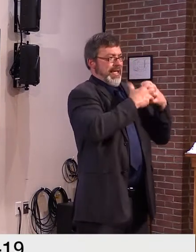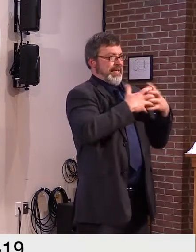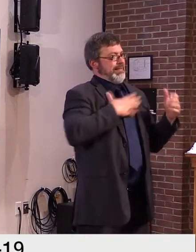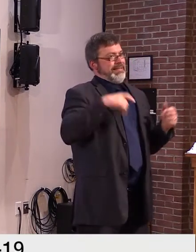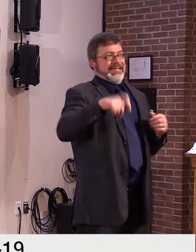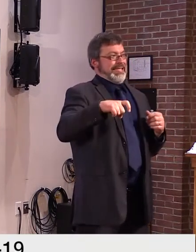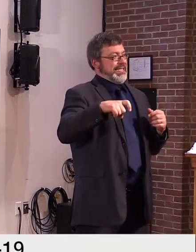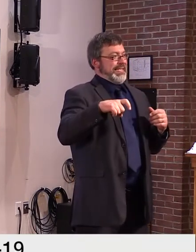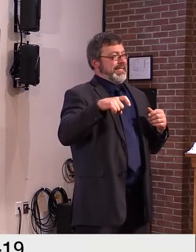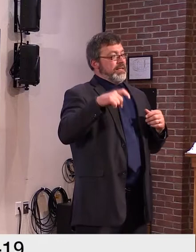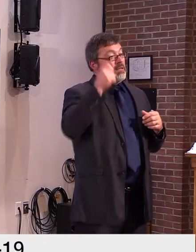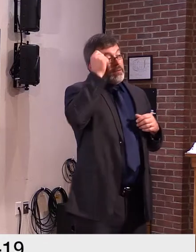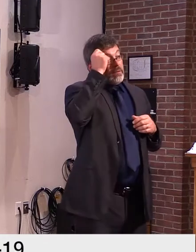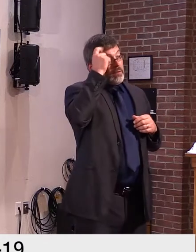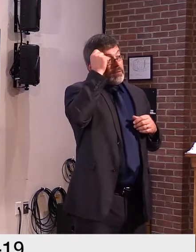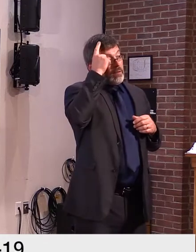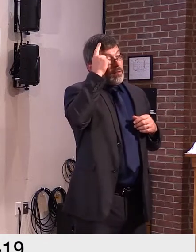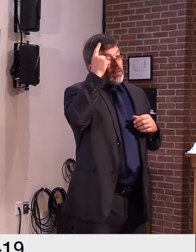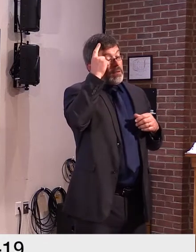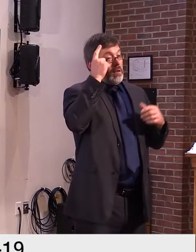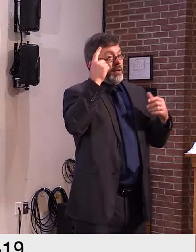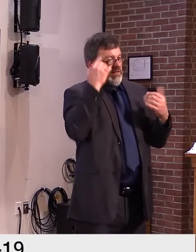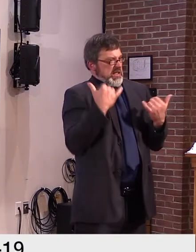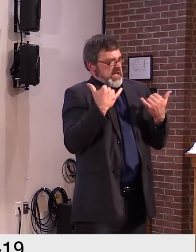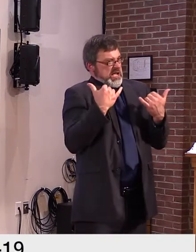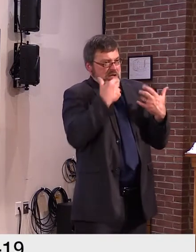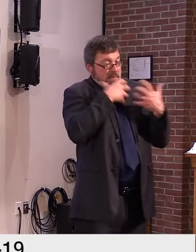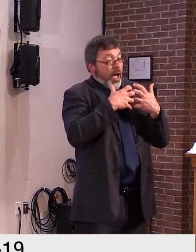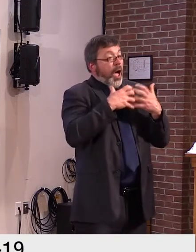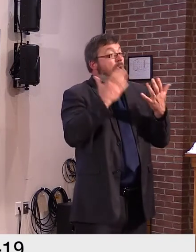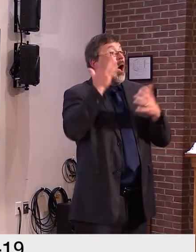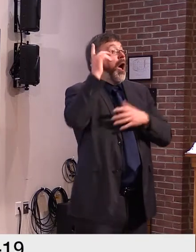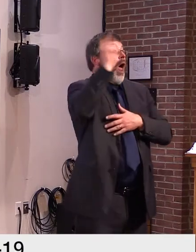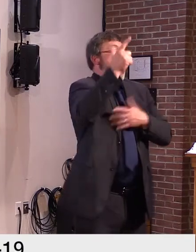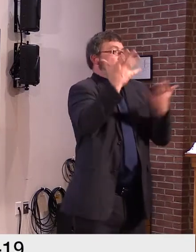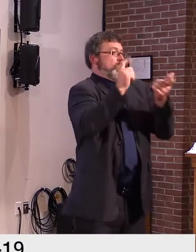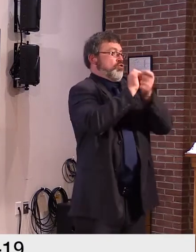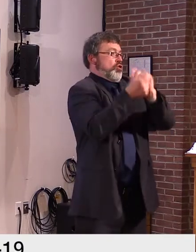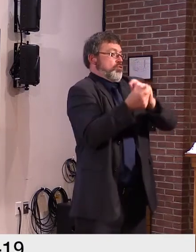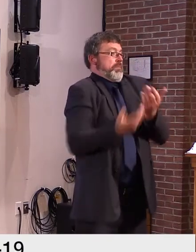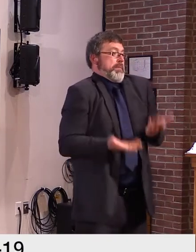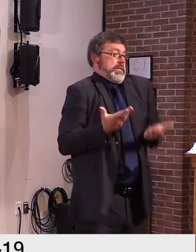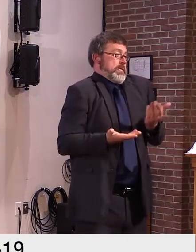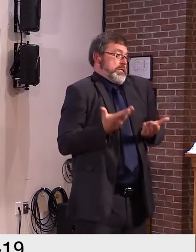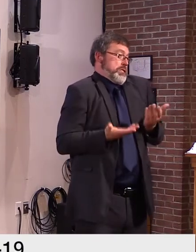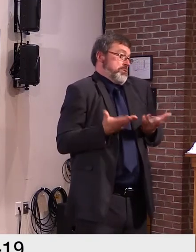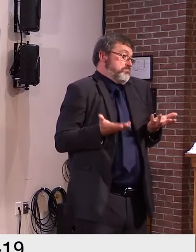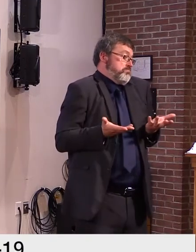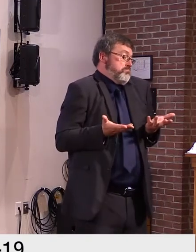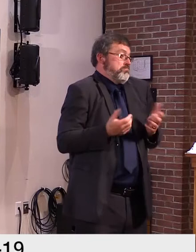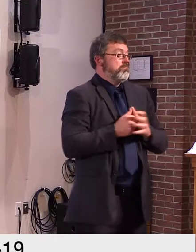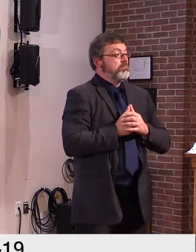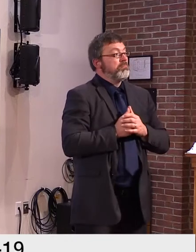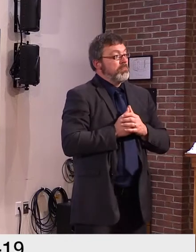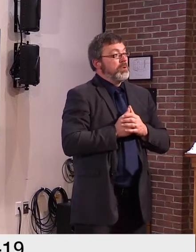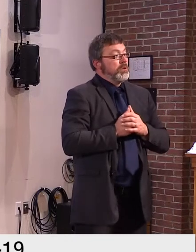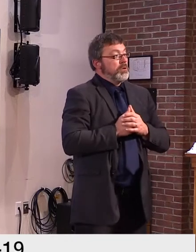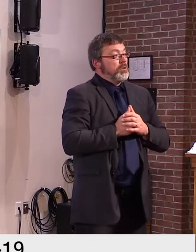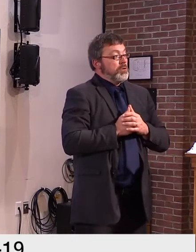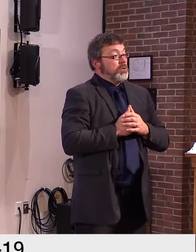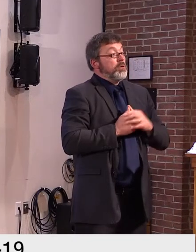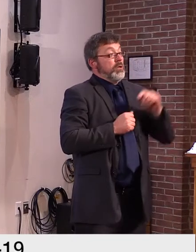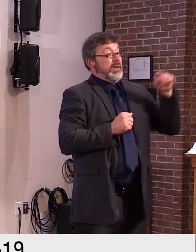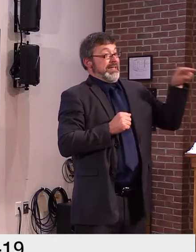could still be a possibility in the future, but we needed something more immediate, is that they did not have the